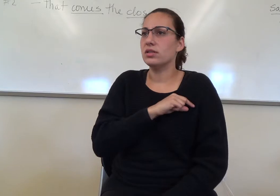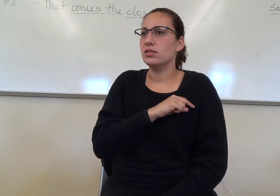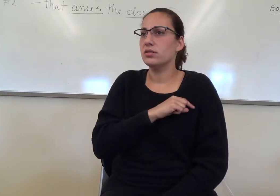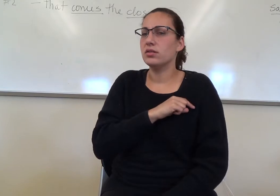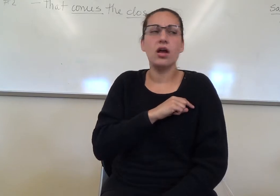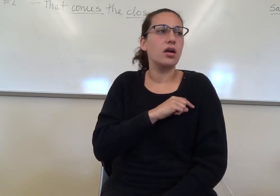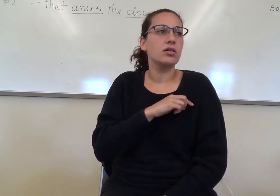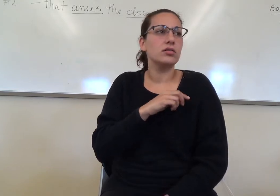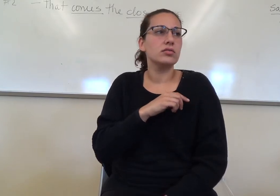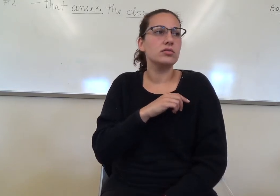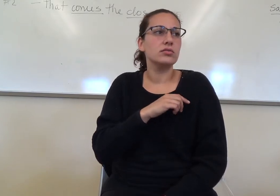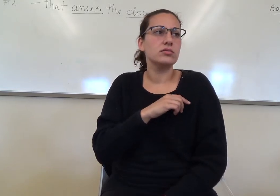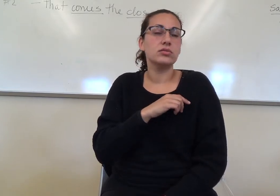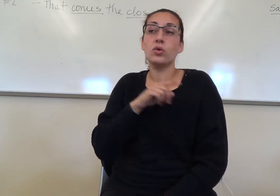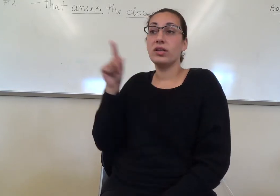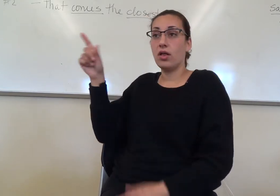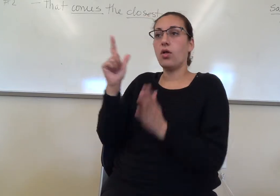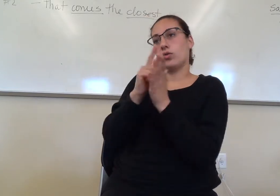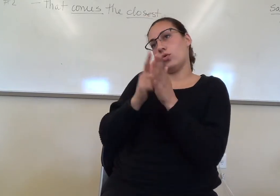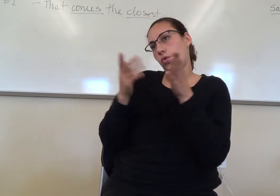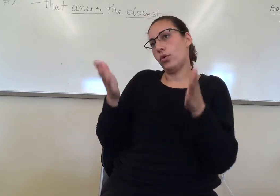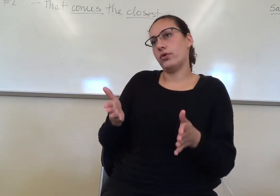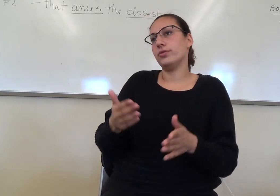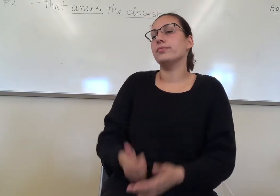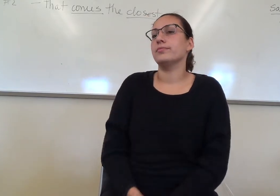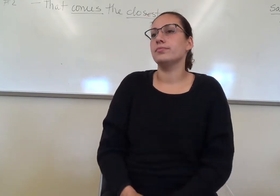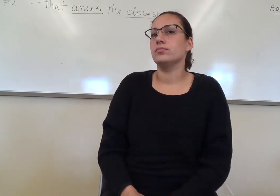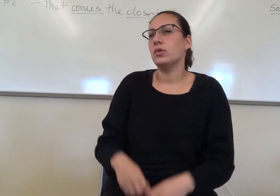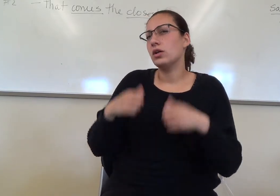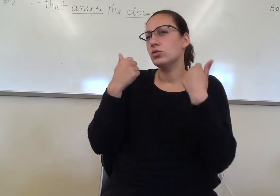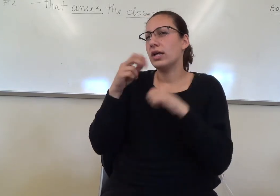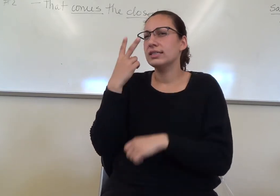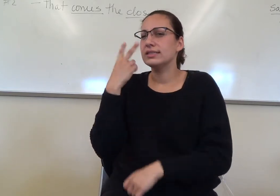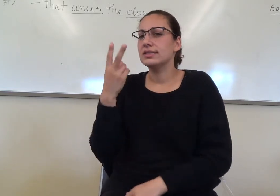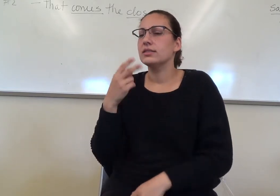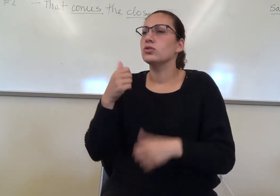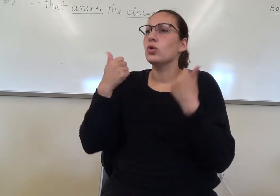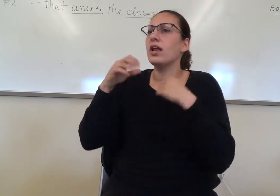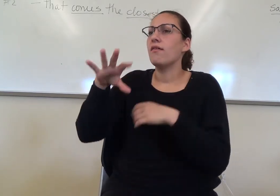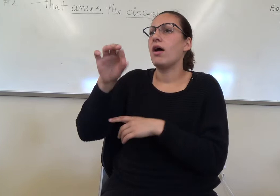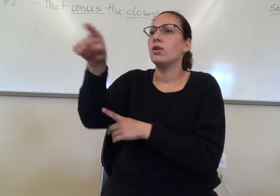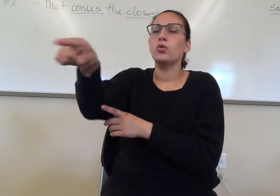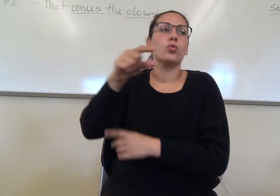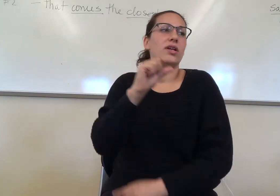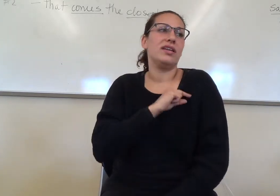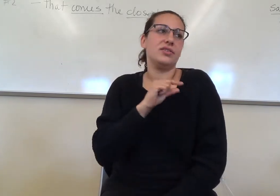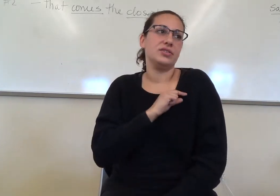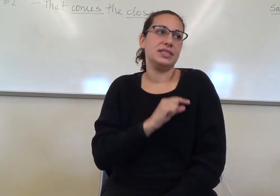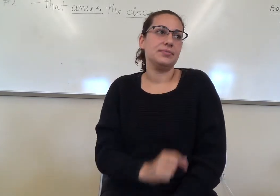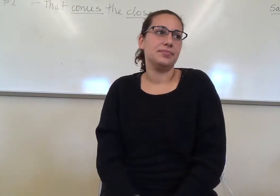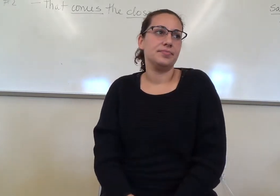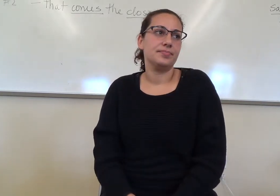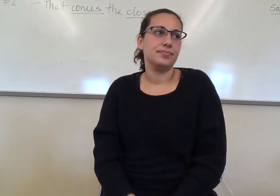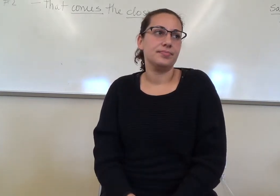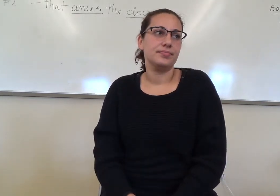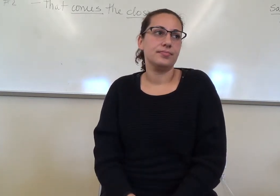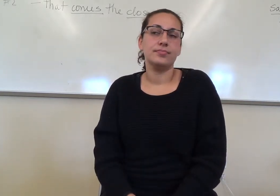scandal, right? Yeah, the lawyers try to find you guilty. The scandal lawyer, Kenneth Starr,